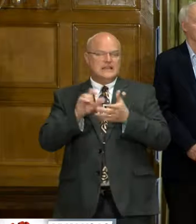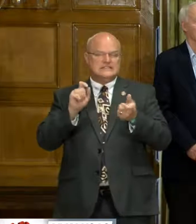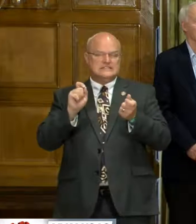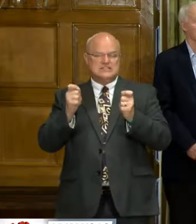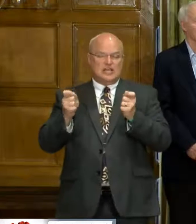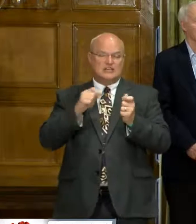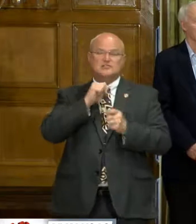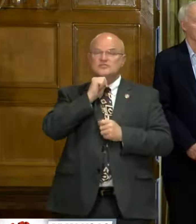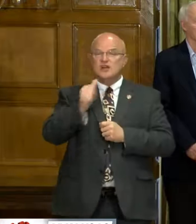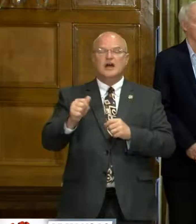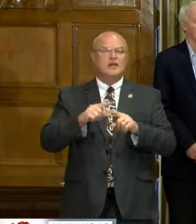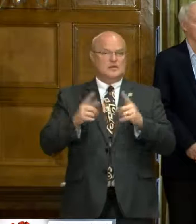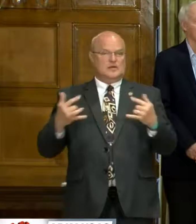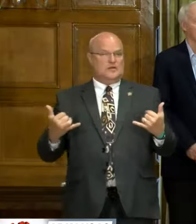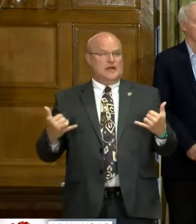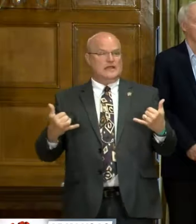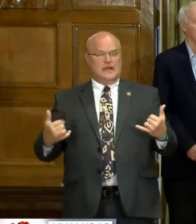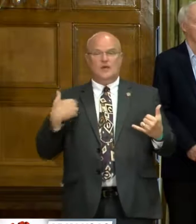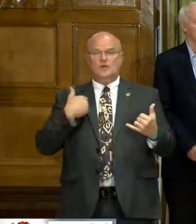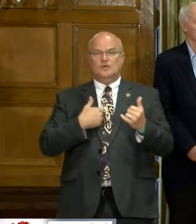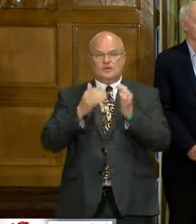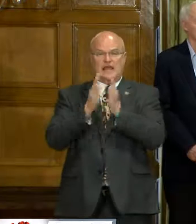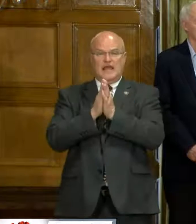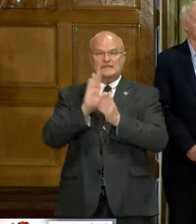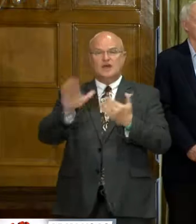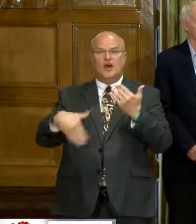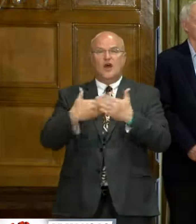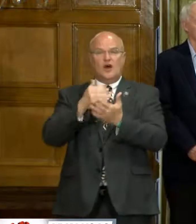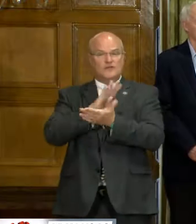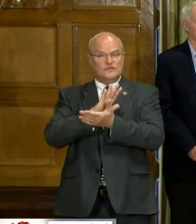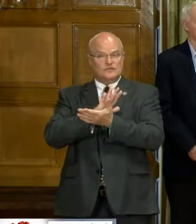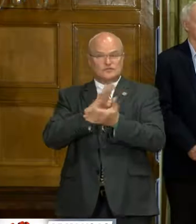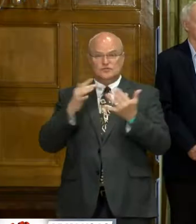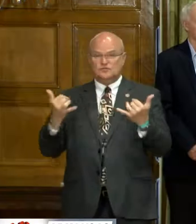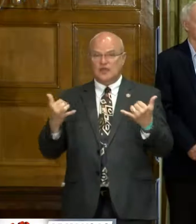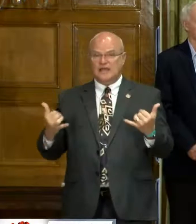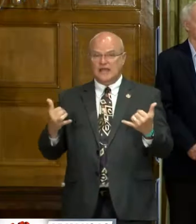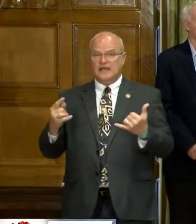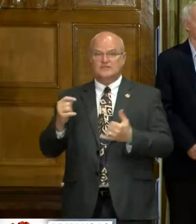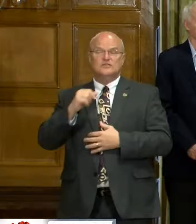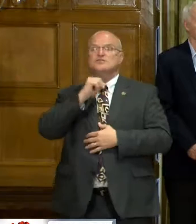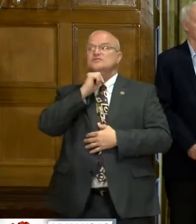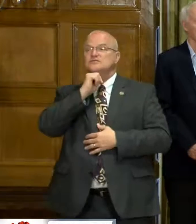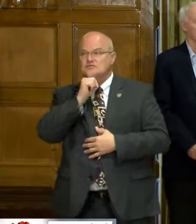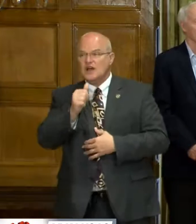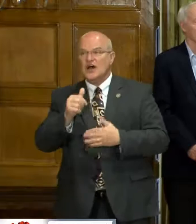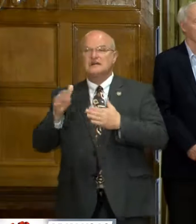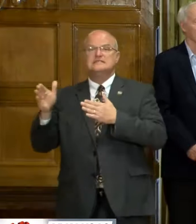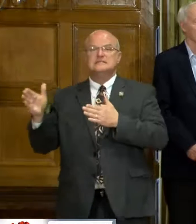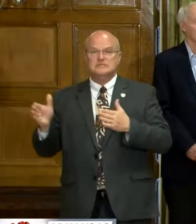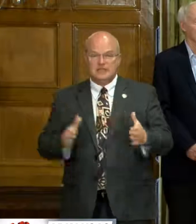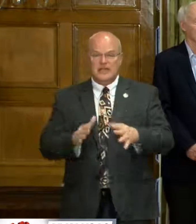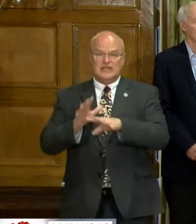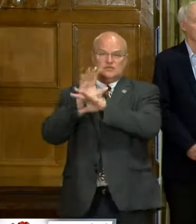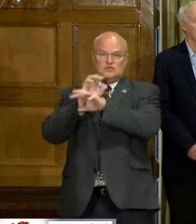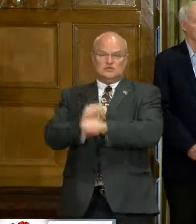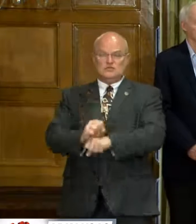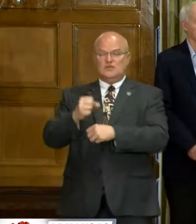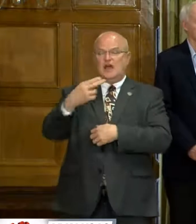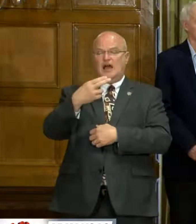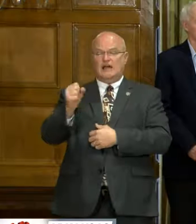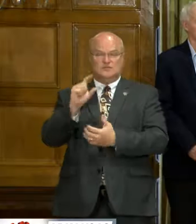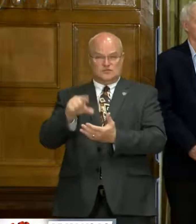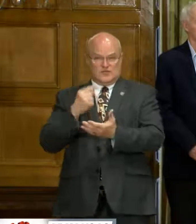to be modified. But right now we're asking all of our schools that not to plan any traditional high